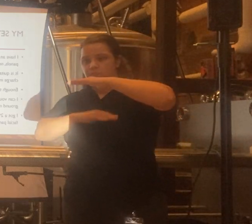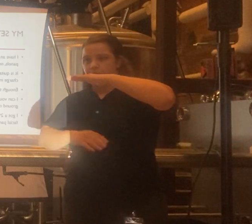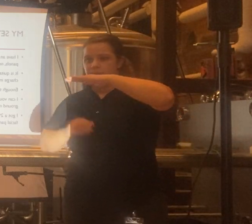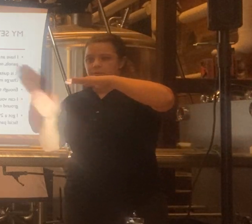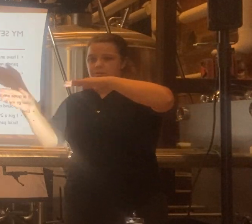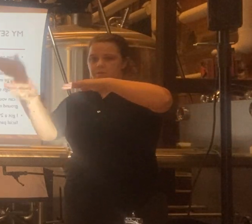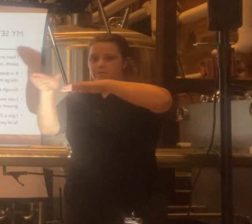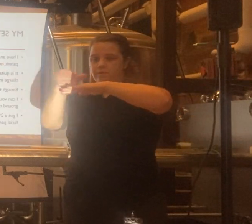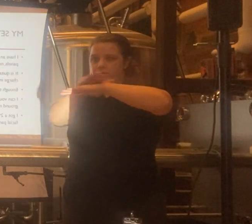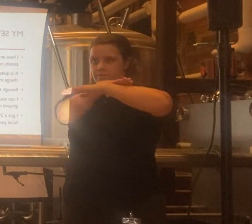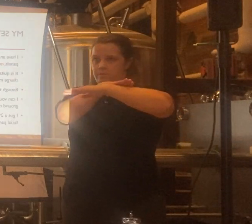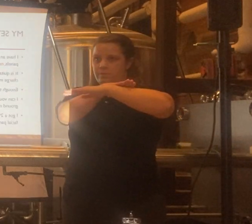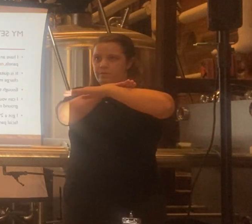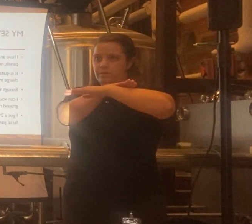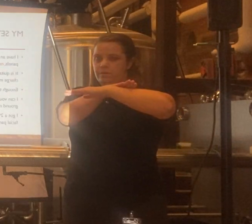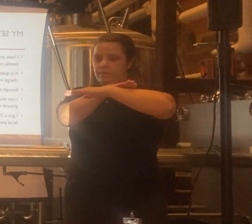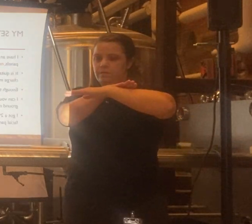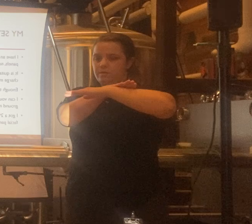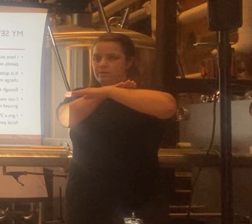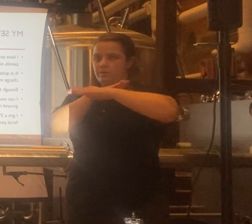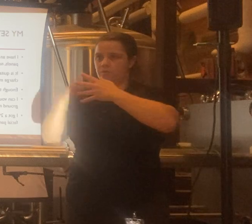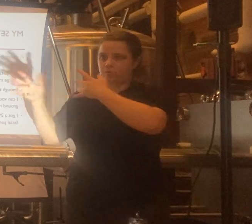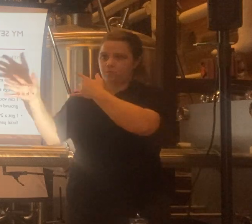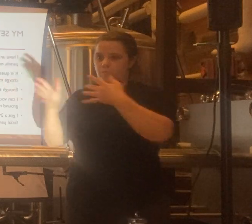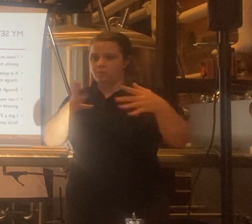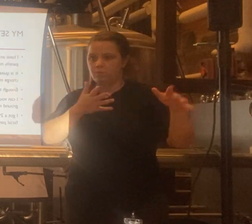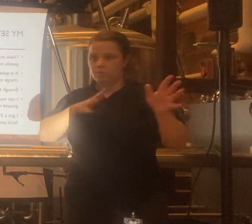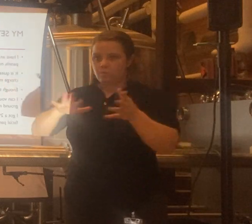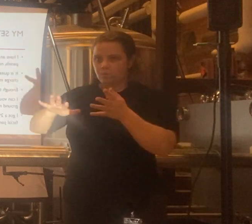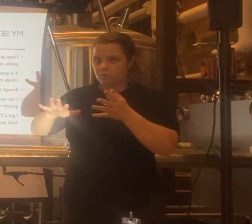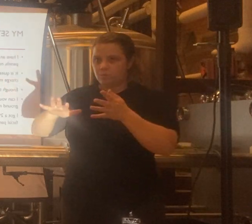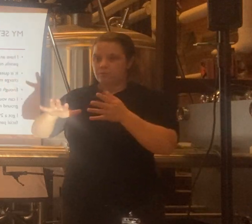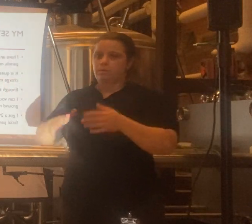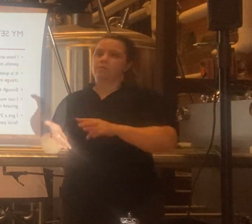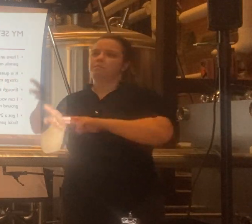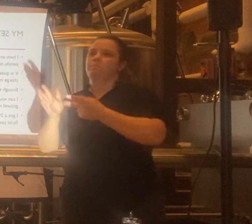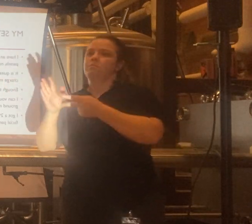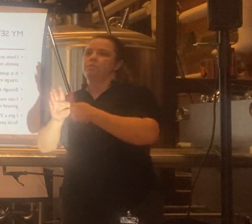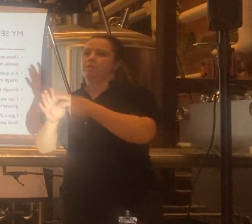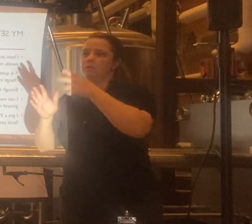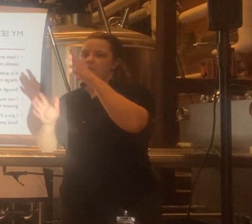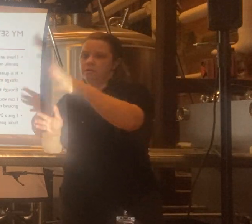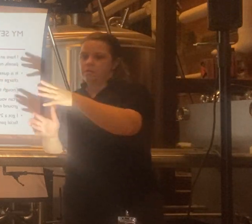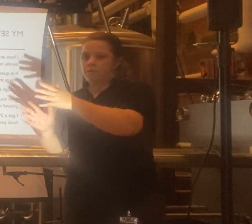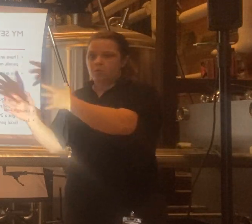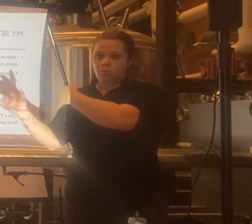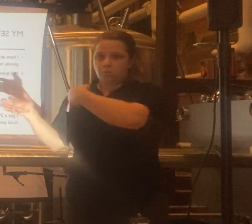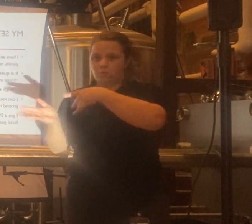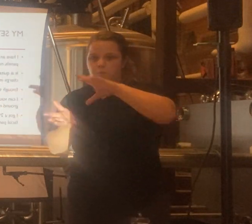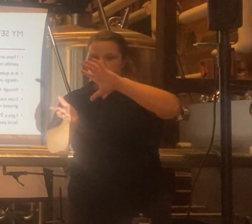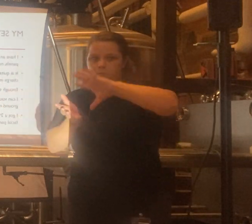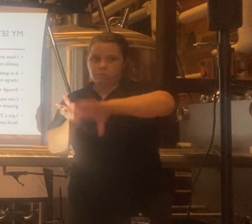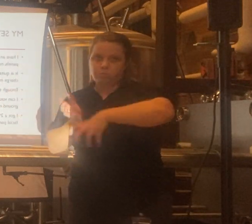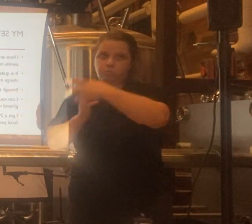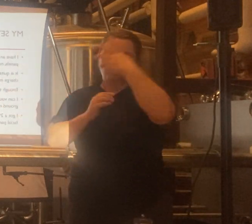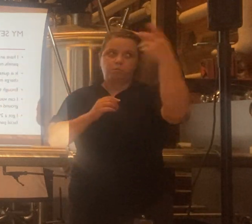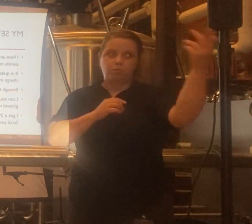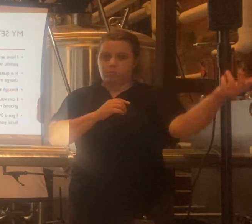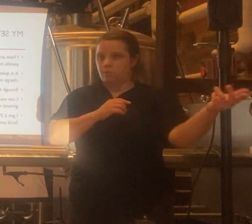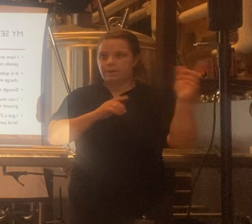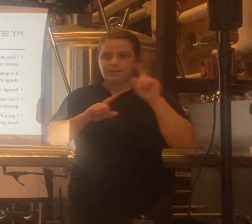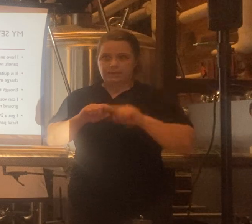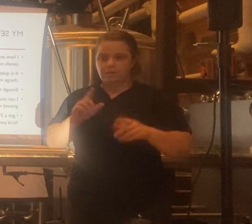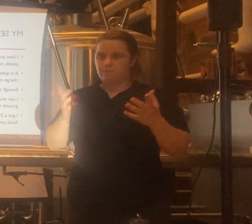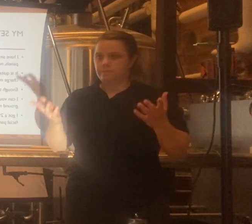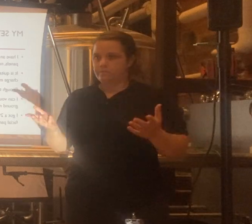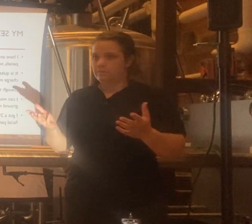yard, the panels were flat, and so they weren't picked up like a sail and thrown. None of my panels nor my tracker got